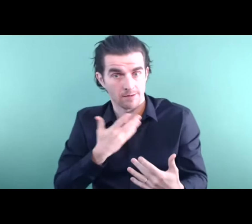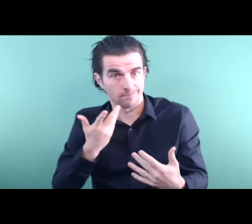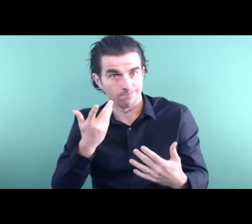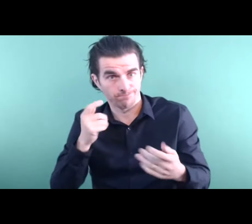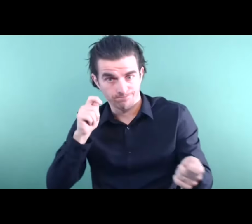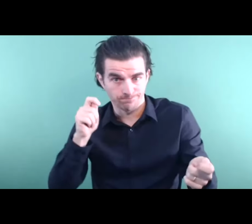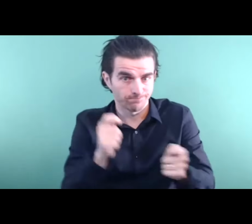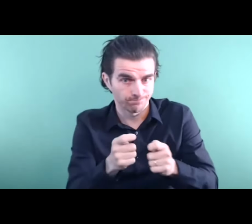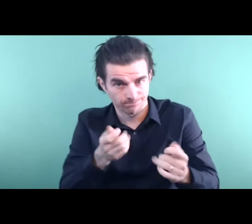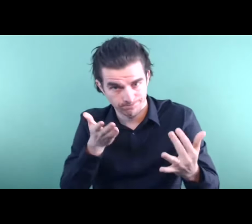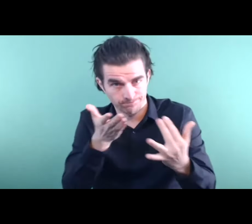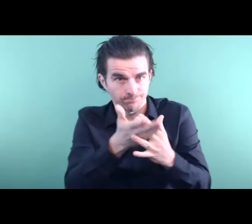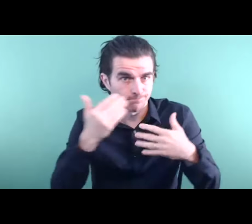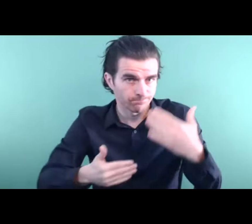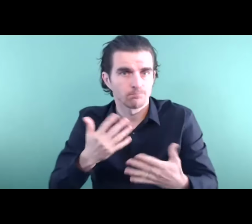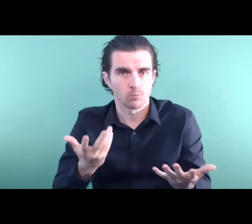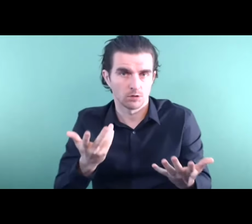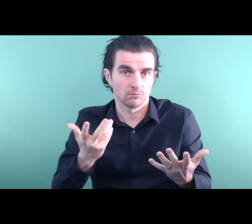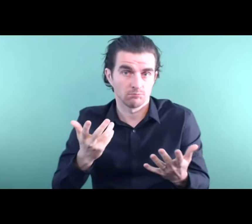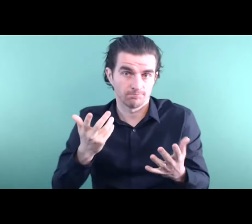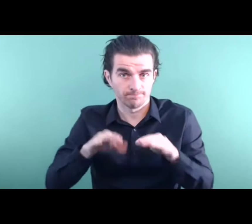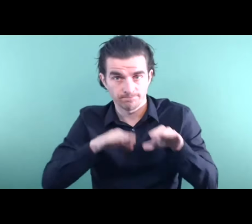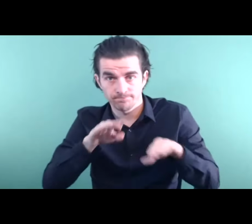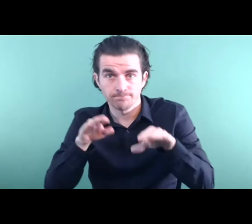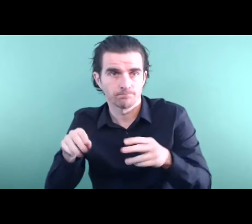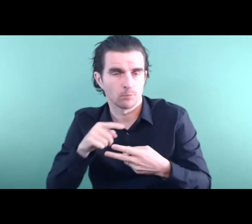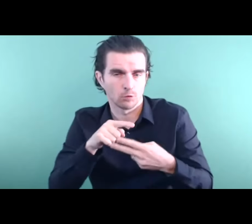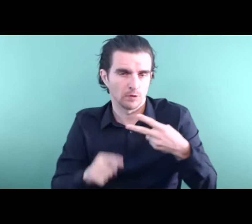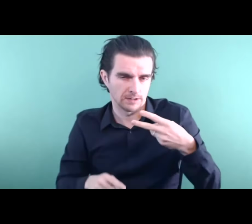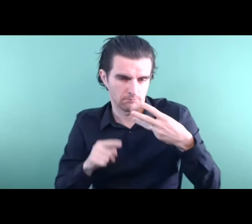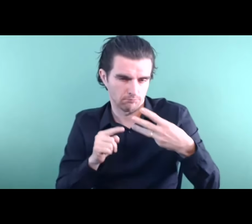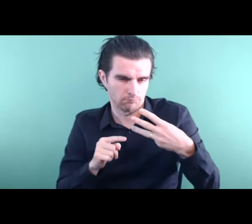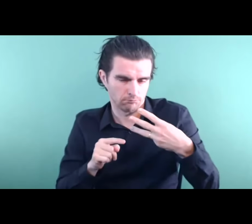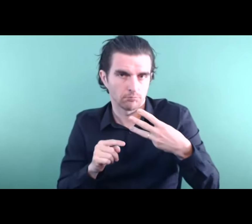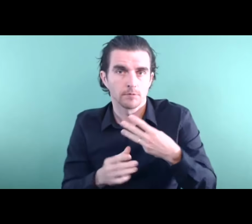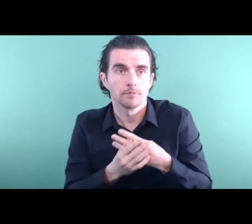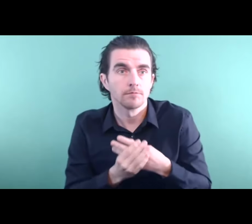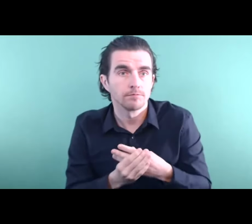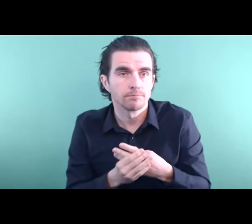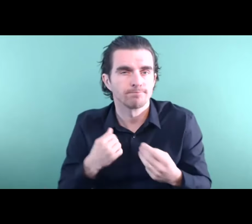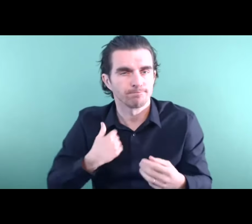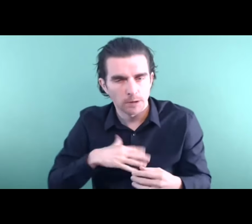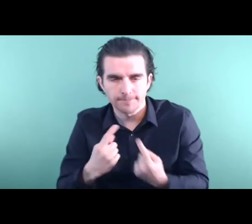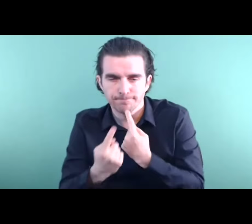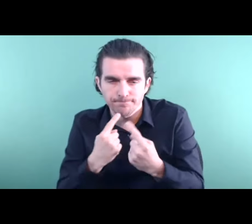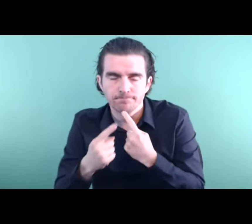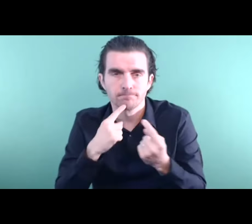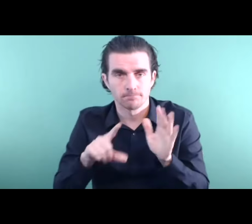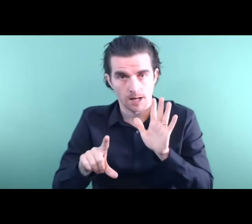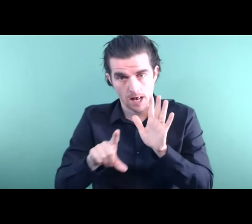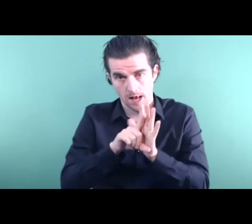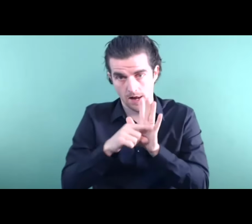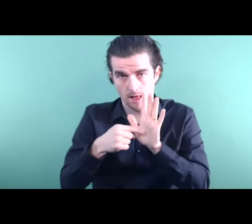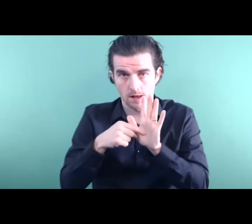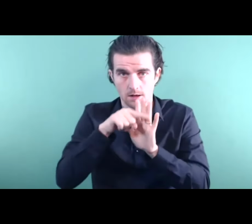the importance of disability research from the perspective of me working on the European semester file.